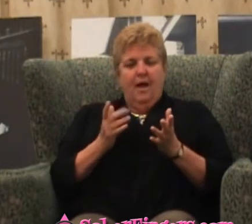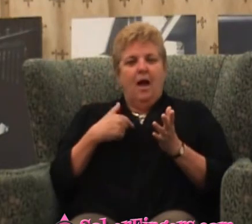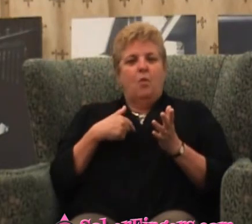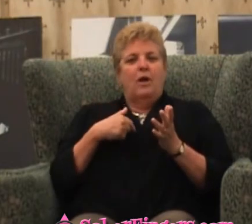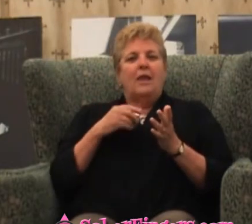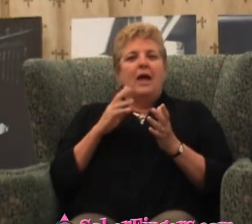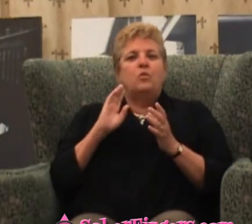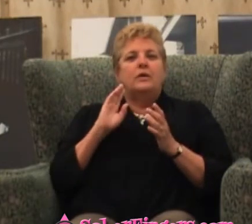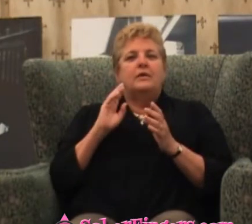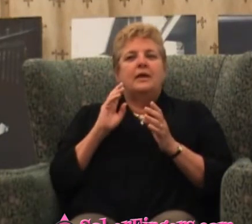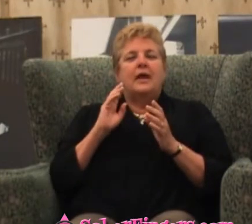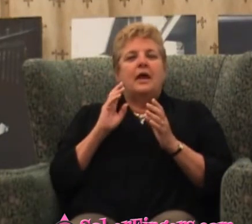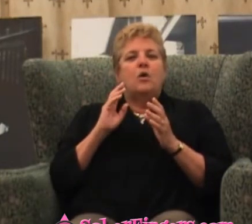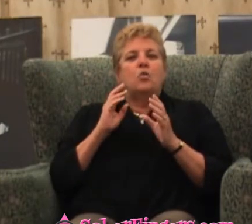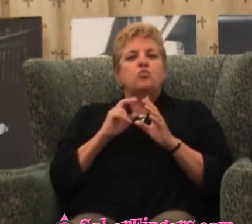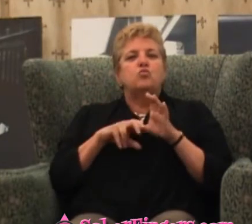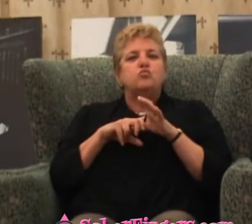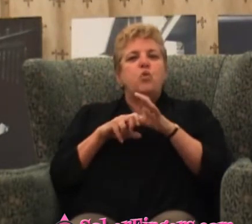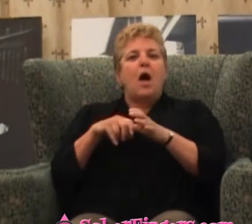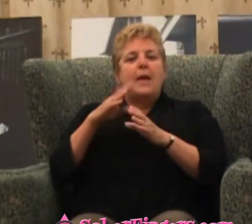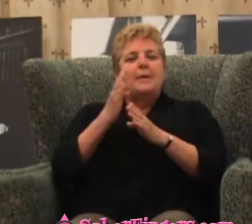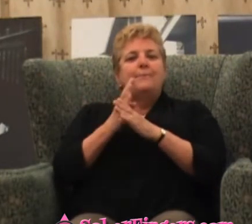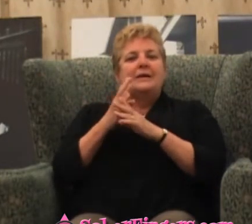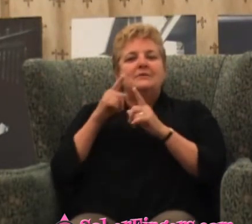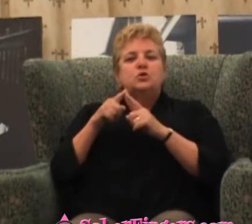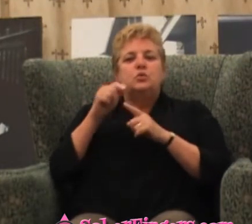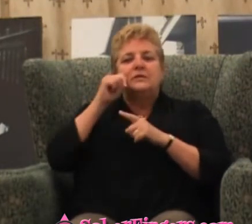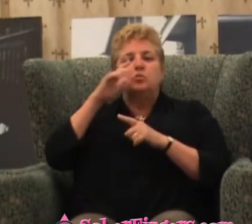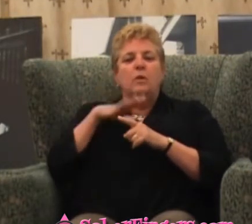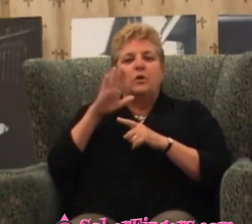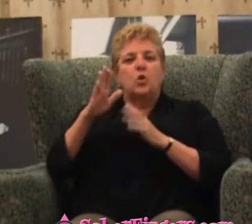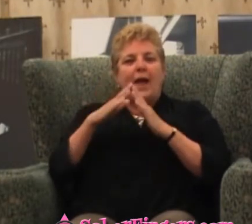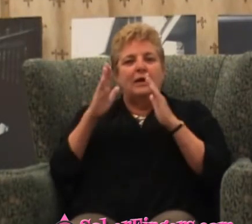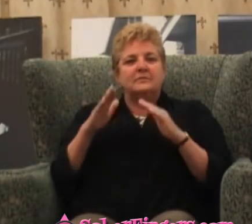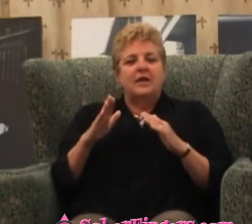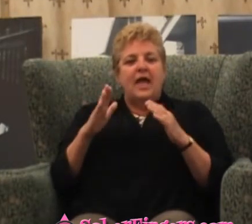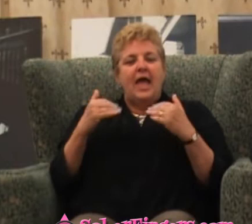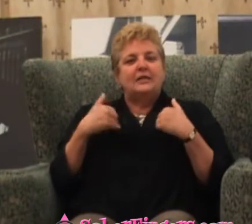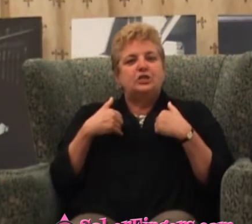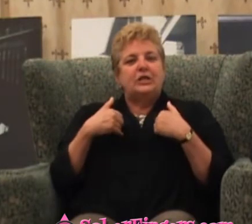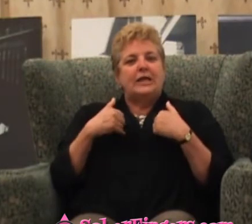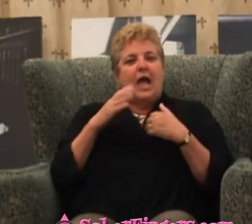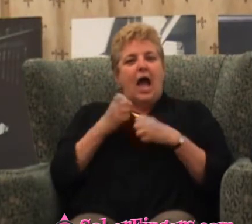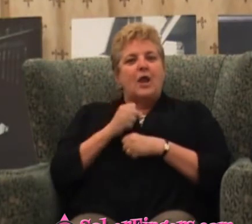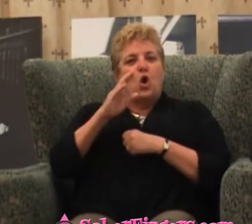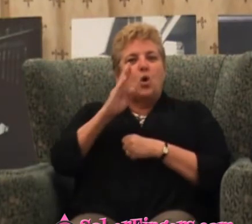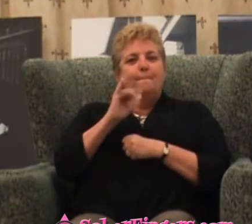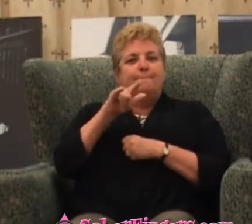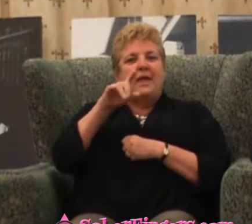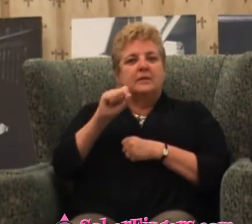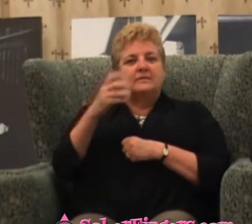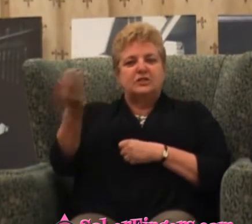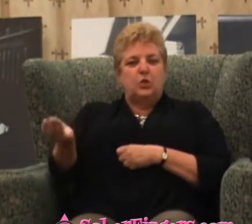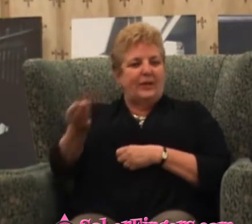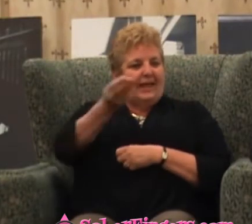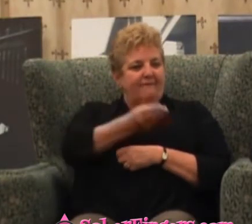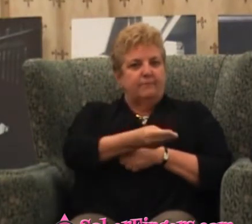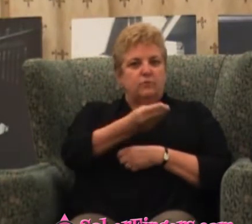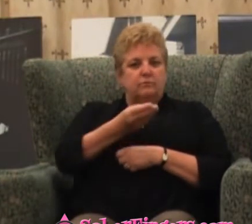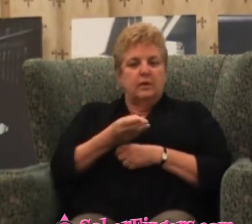house, and she would sit me in her living room, and she got a stack of her bills, and she would hand them to me. And she took her